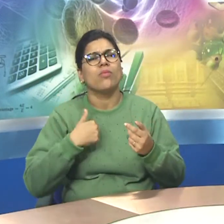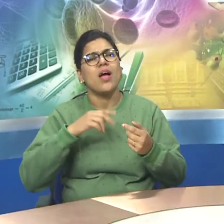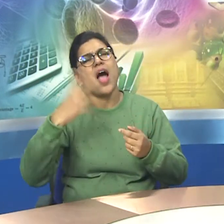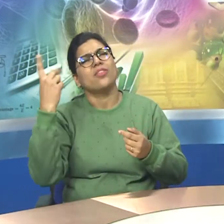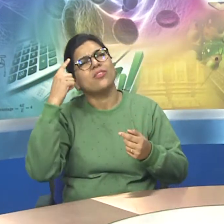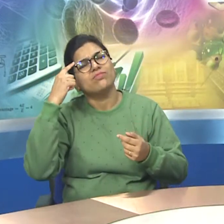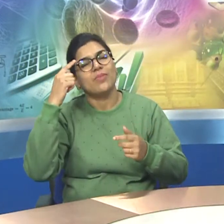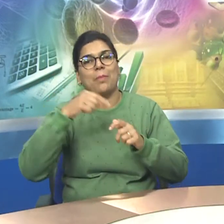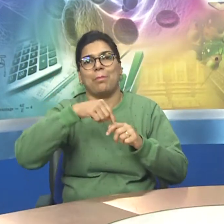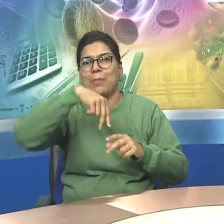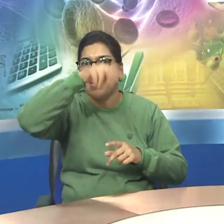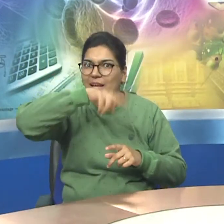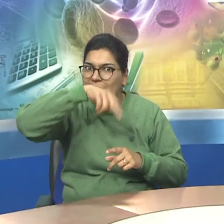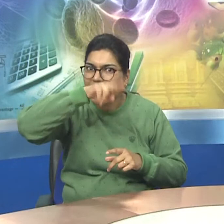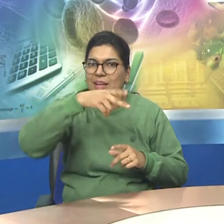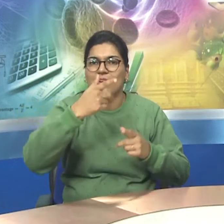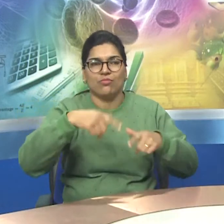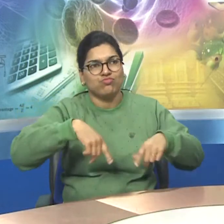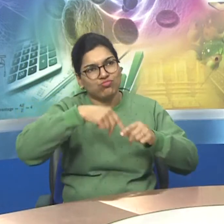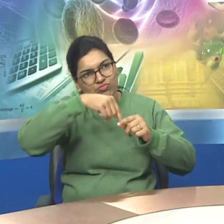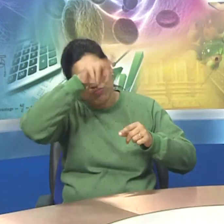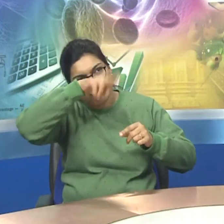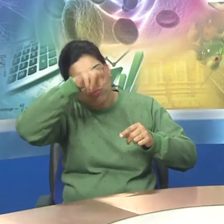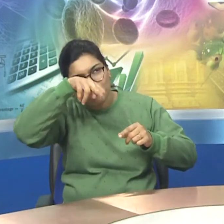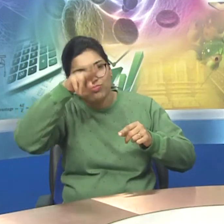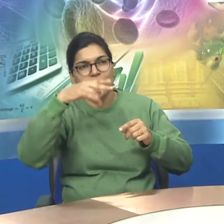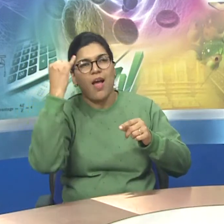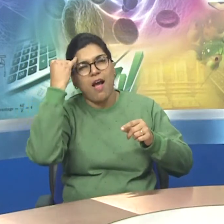flowers. Some people like painting.